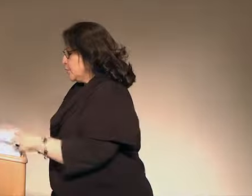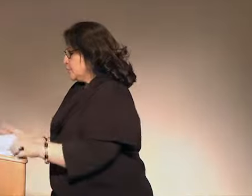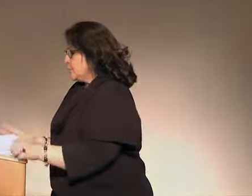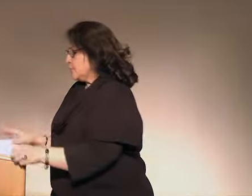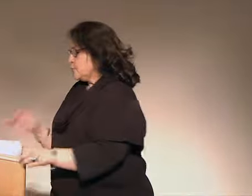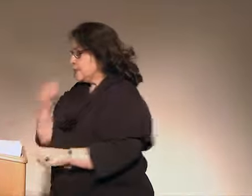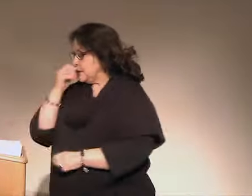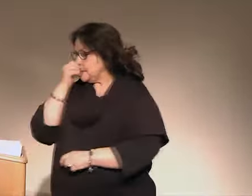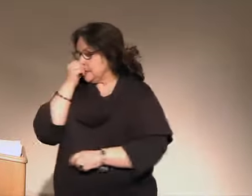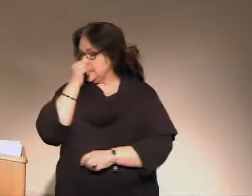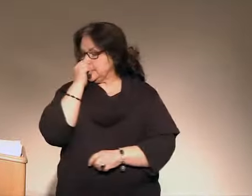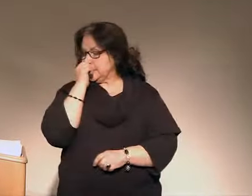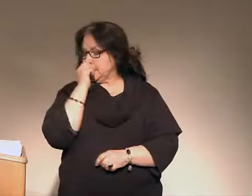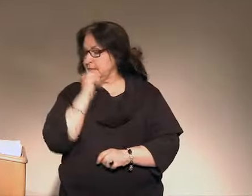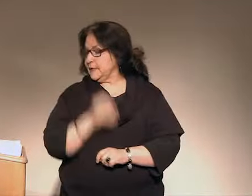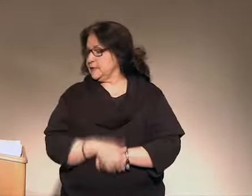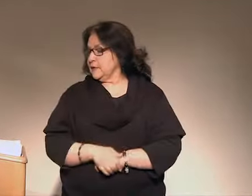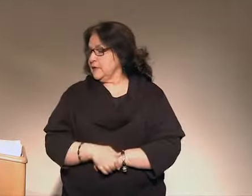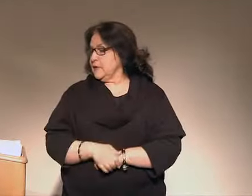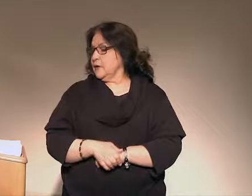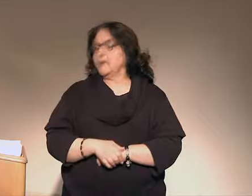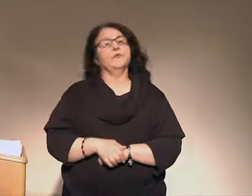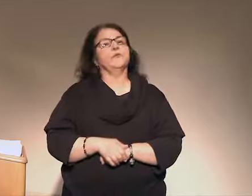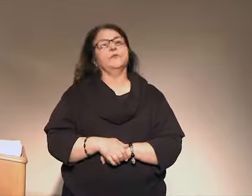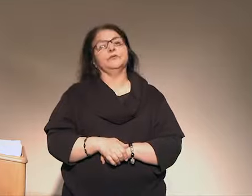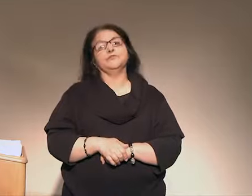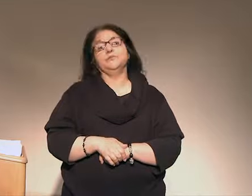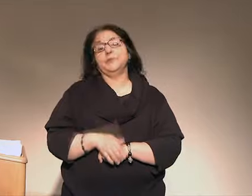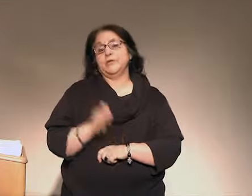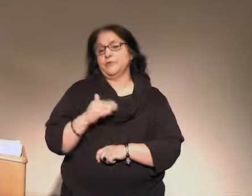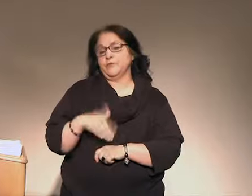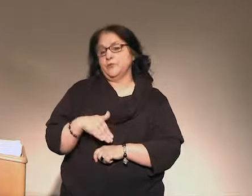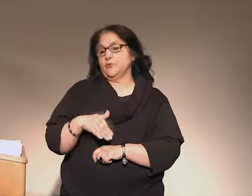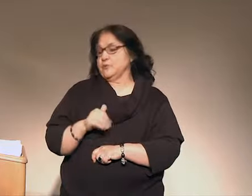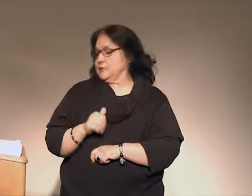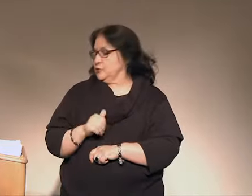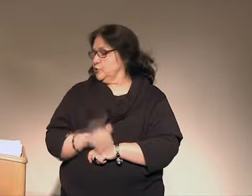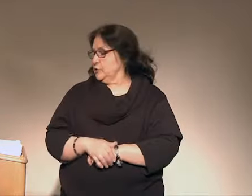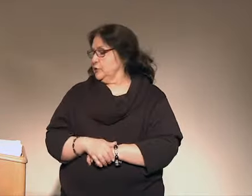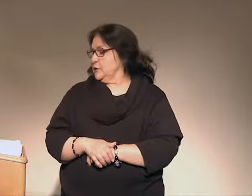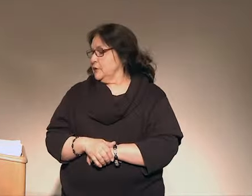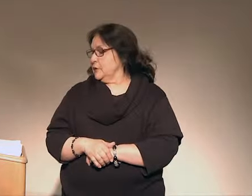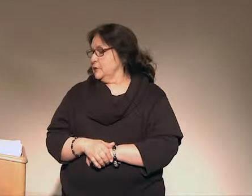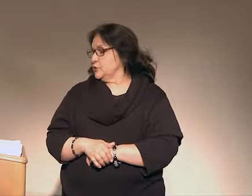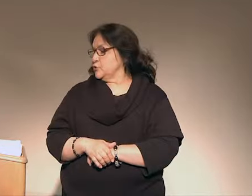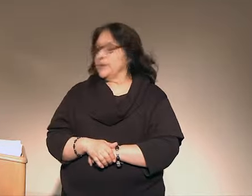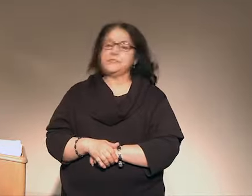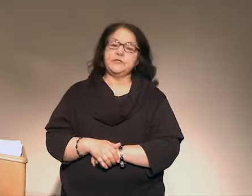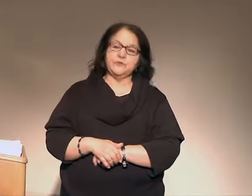only other section that is being reviewed in this unit is tracing